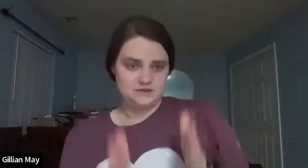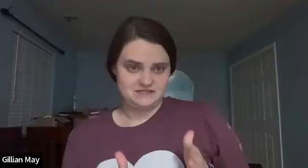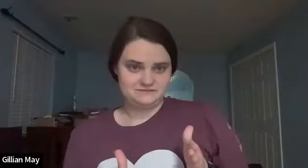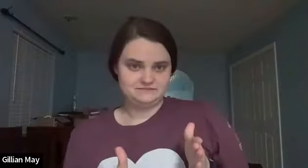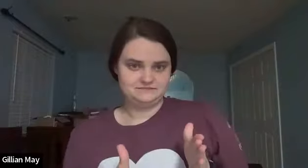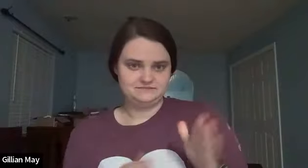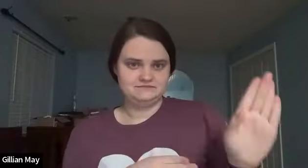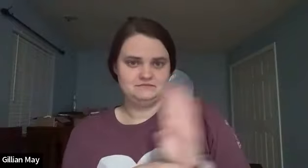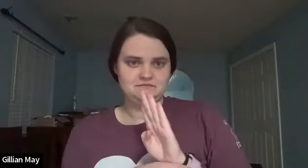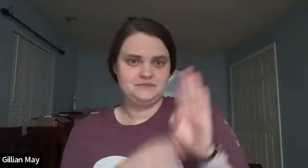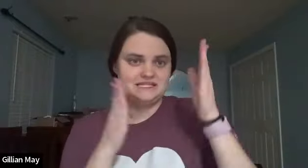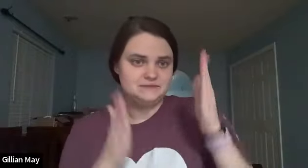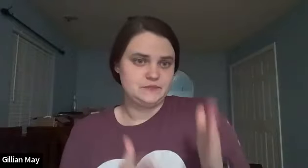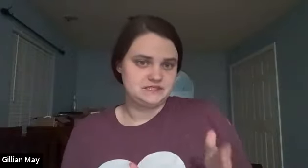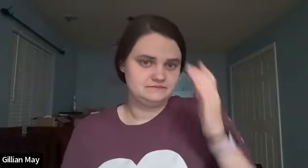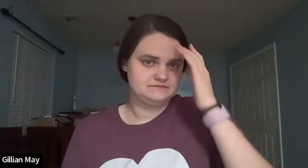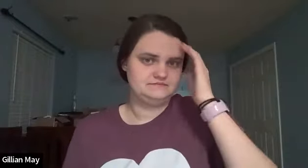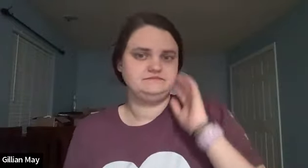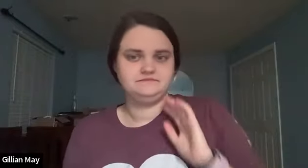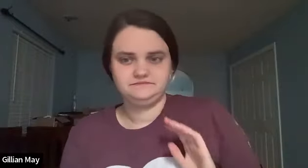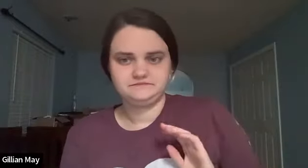person, business person.